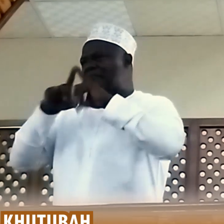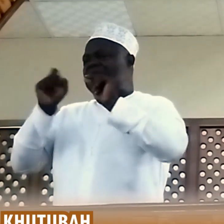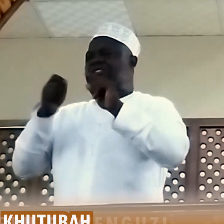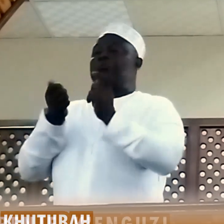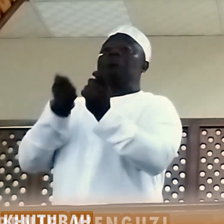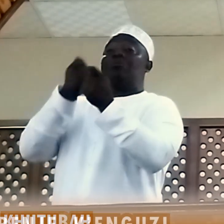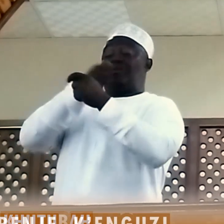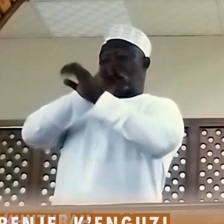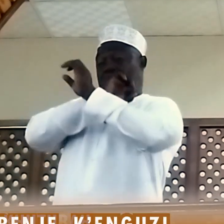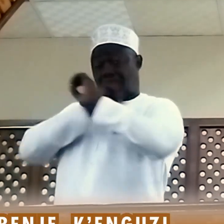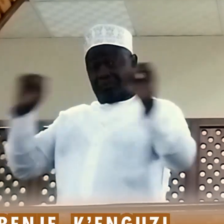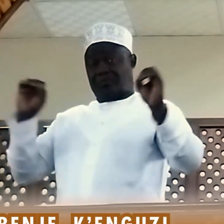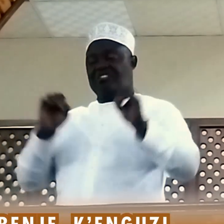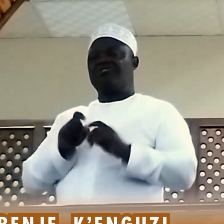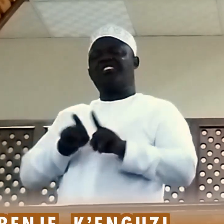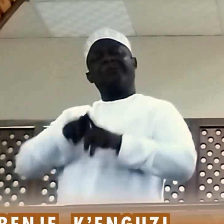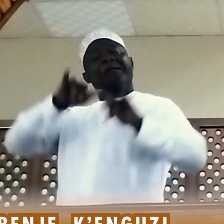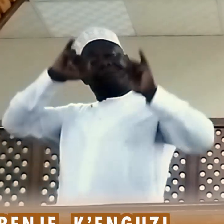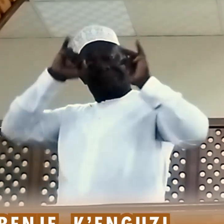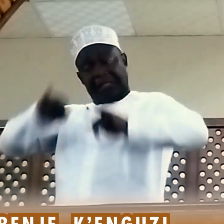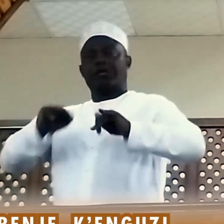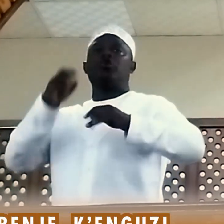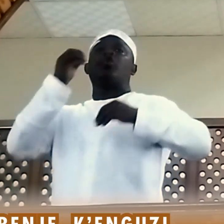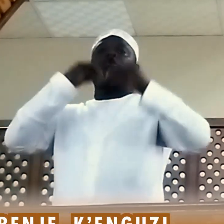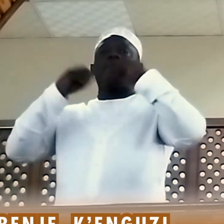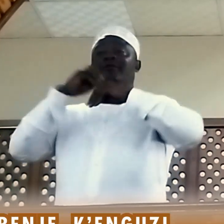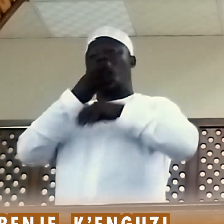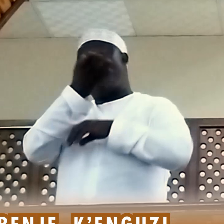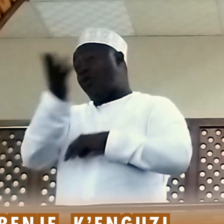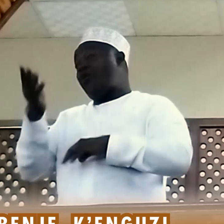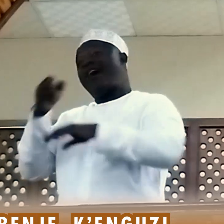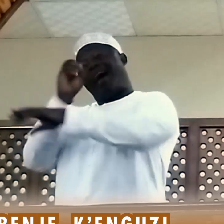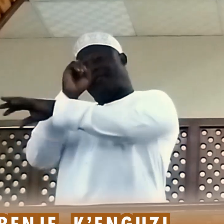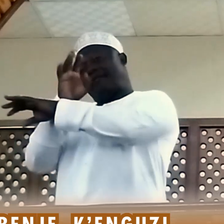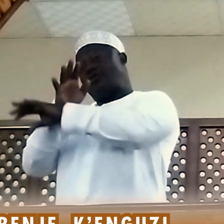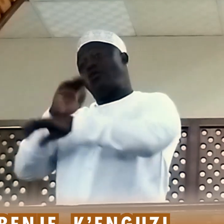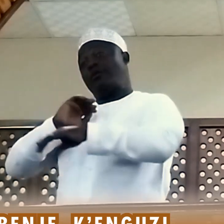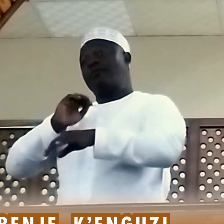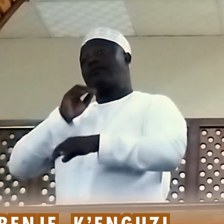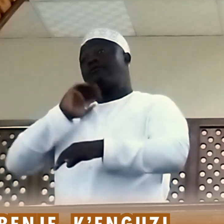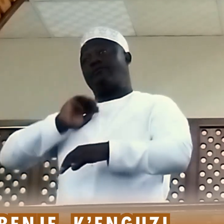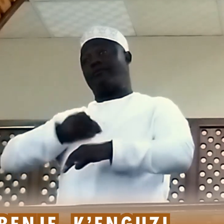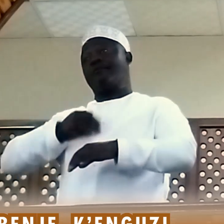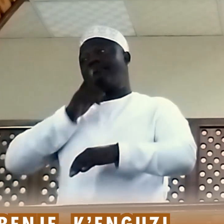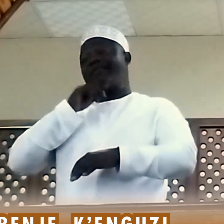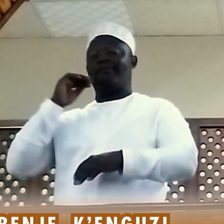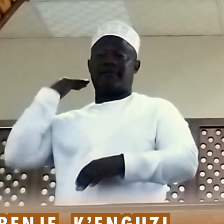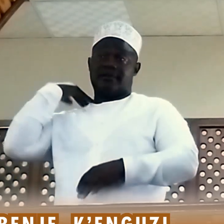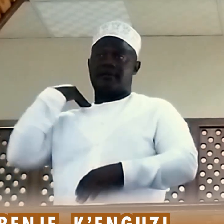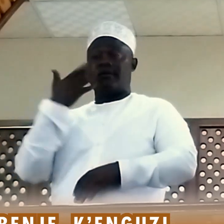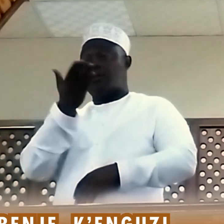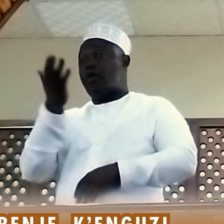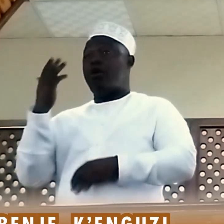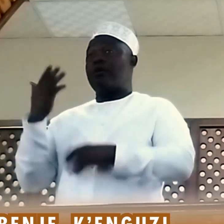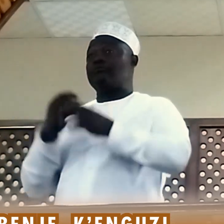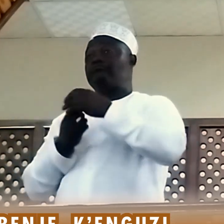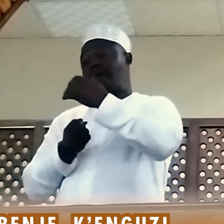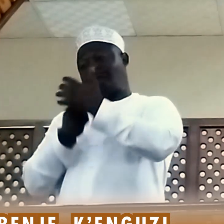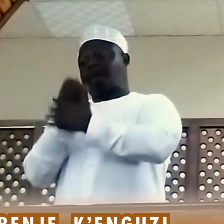tewali kikyukamu esigala nguzi n'olwekyo tubakubiriza baganda baffe ne bannyinaffe kifenna